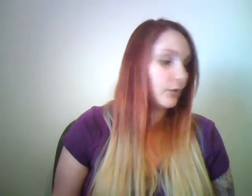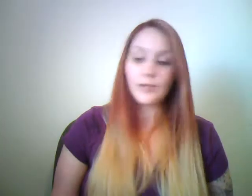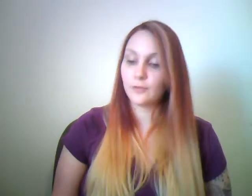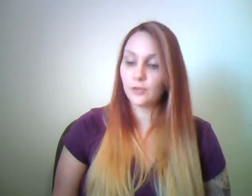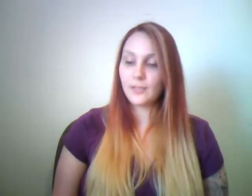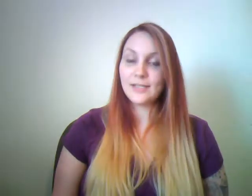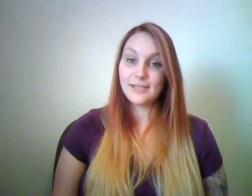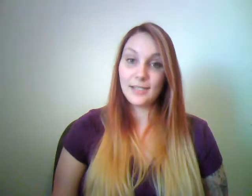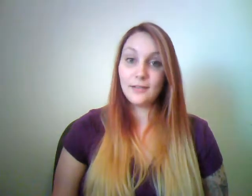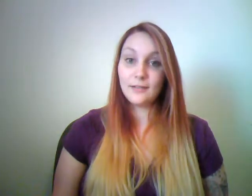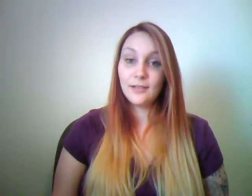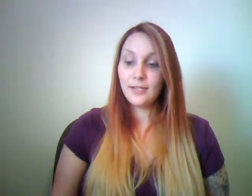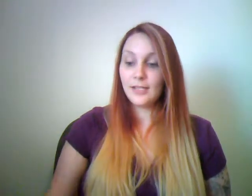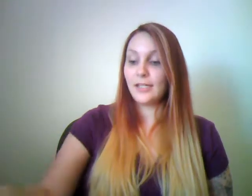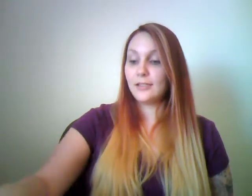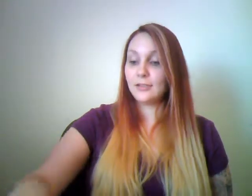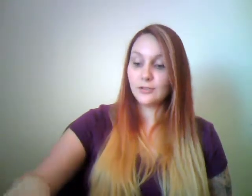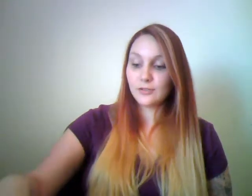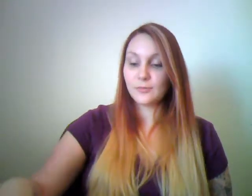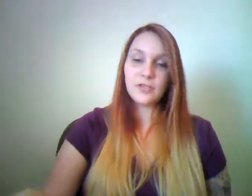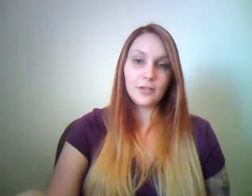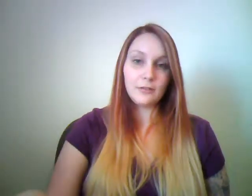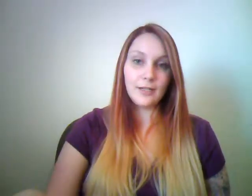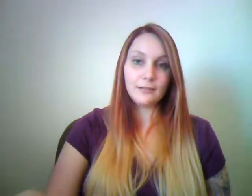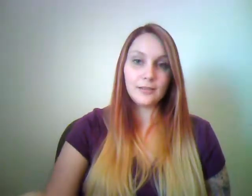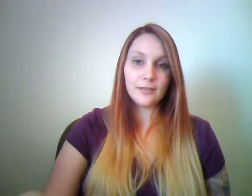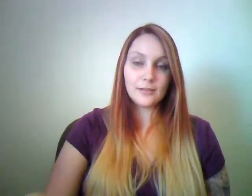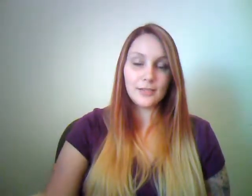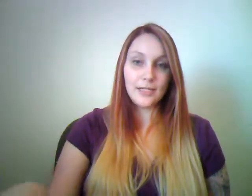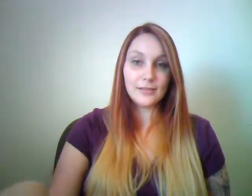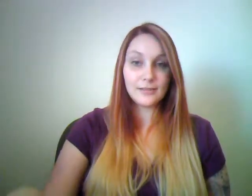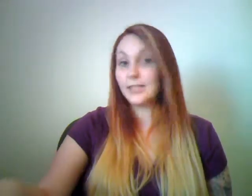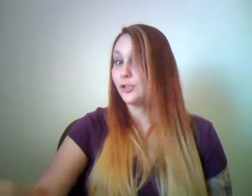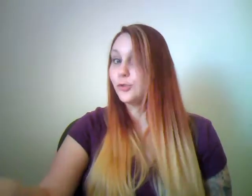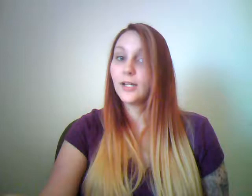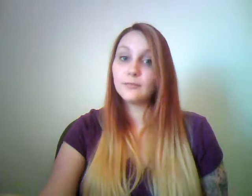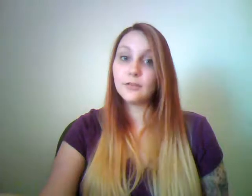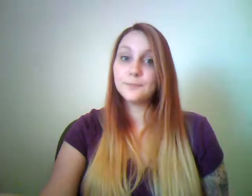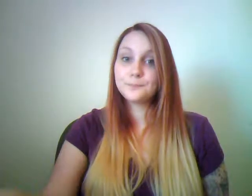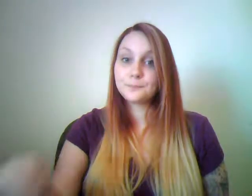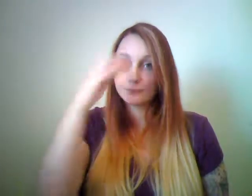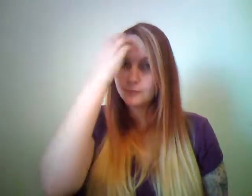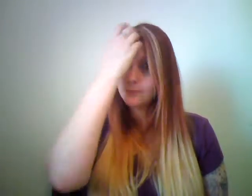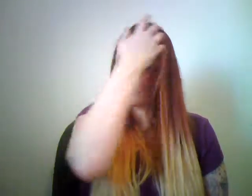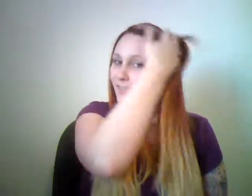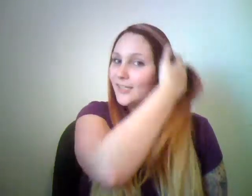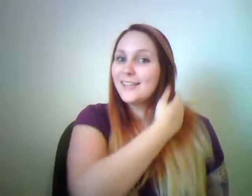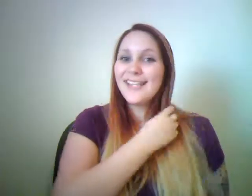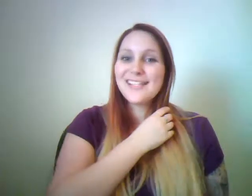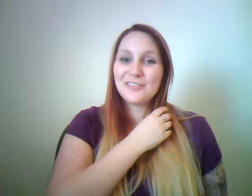covered all my sin, and you're switching it around and saying, sin, you cover. That's the fun